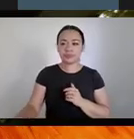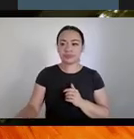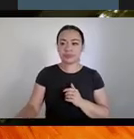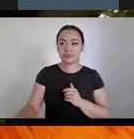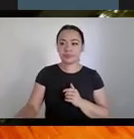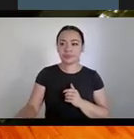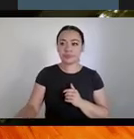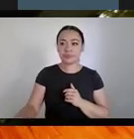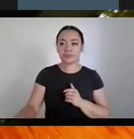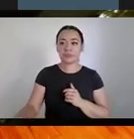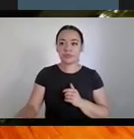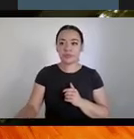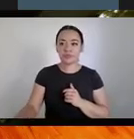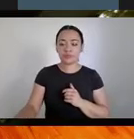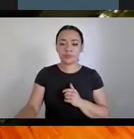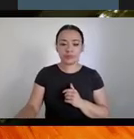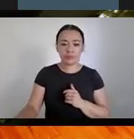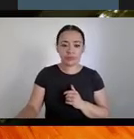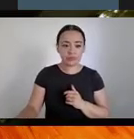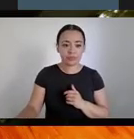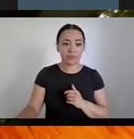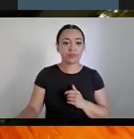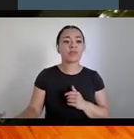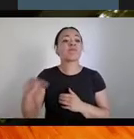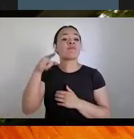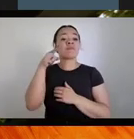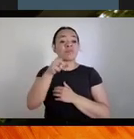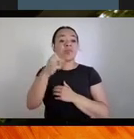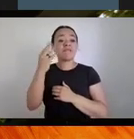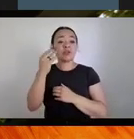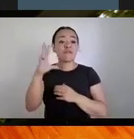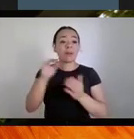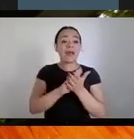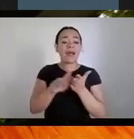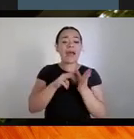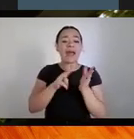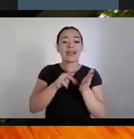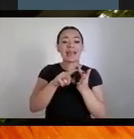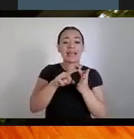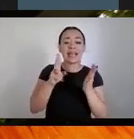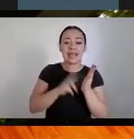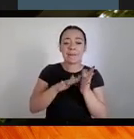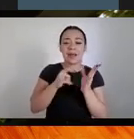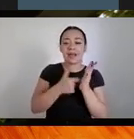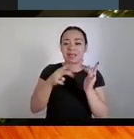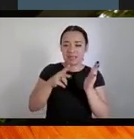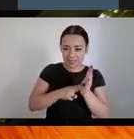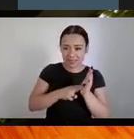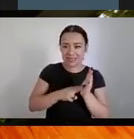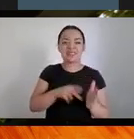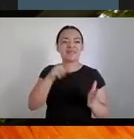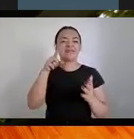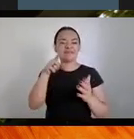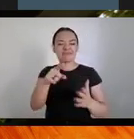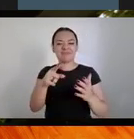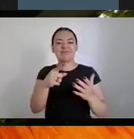This photograph is from Haneen Martin's 2021 fellowship, which supported her to draft the manuscript of her debut book and